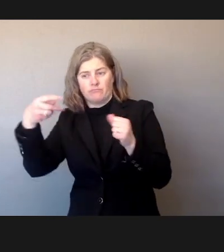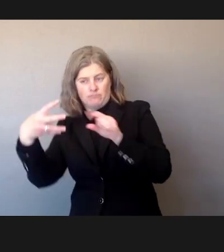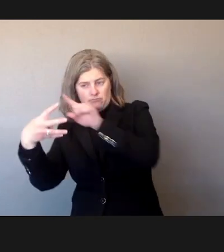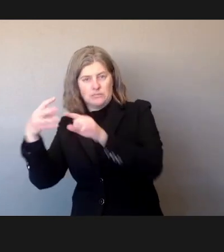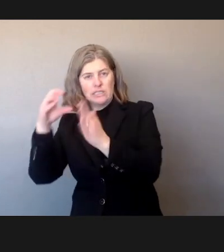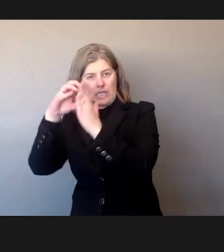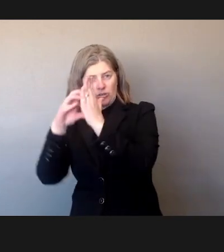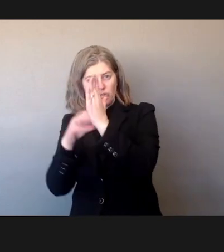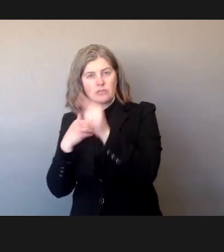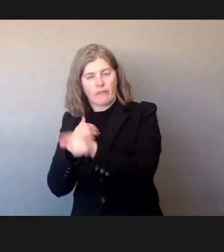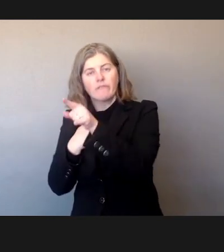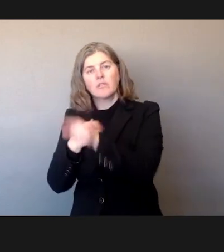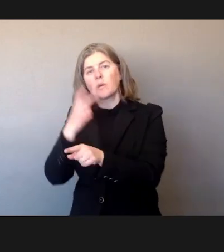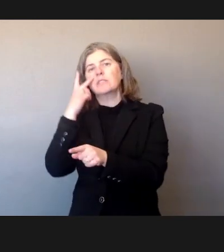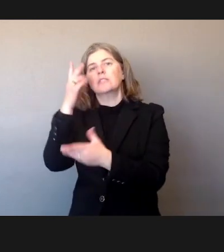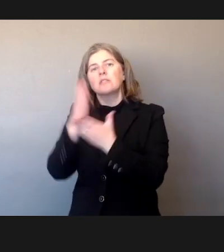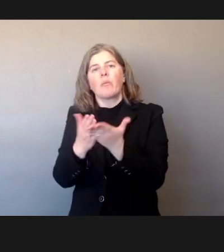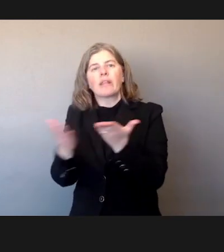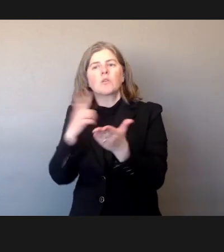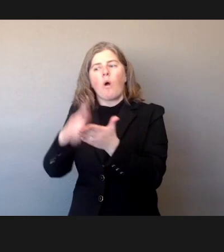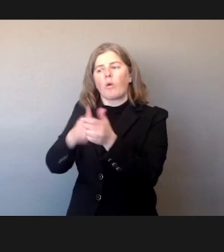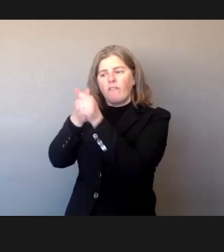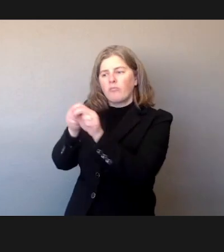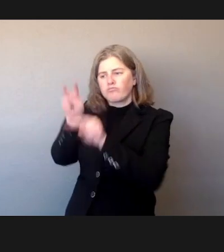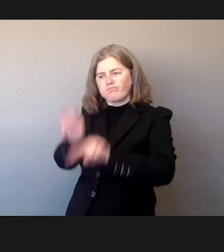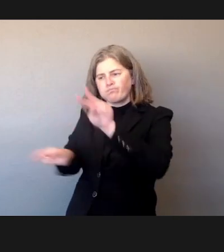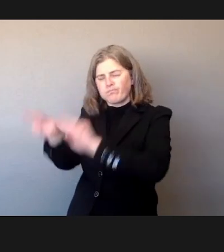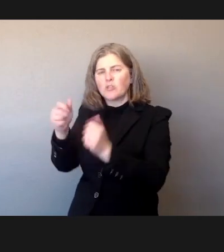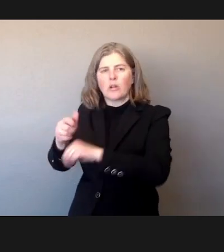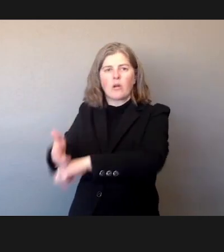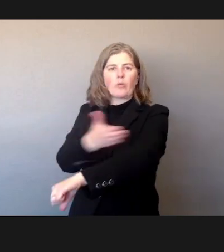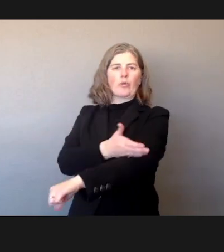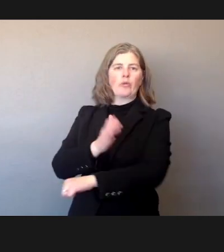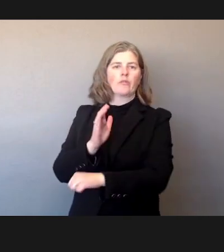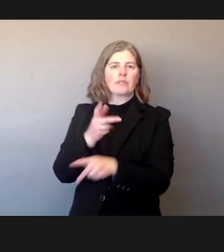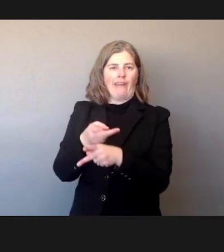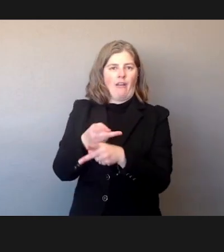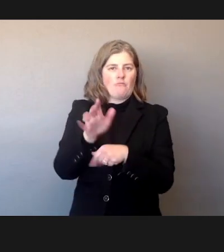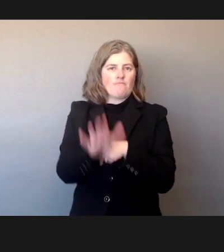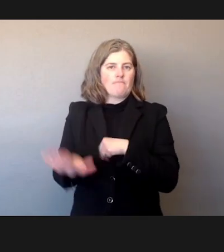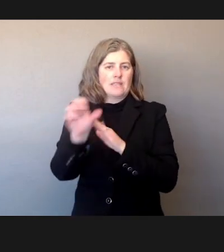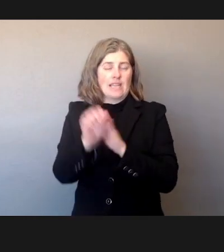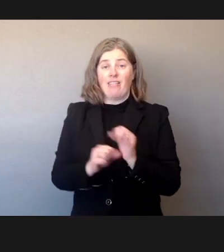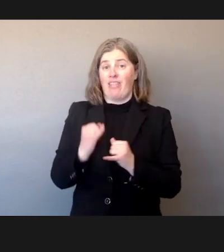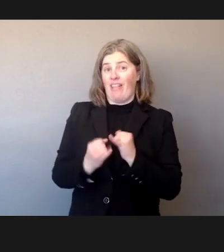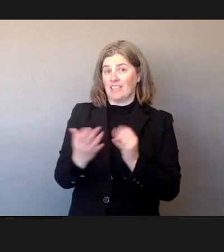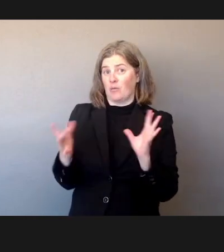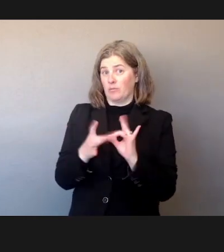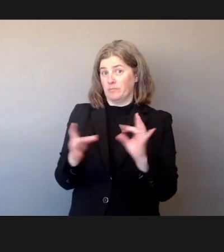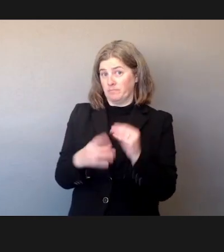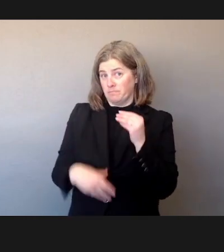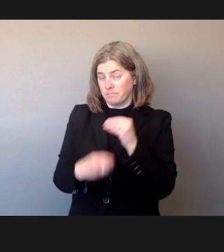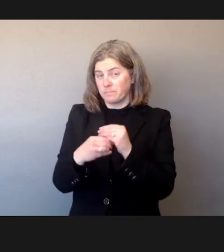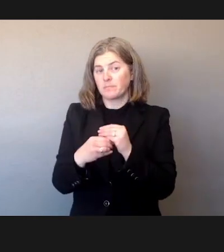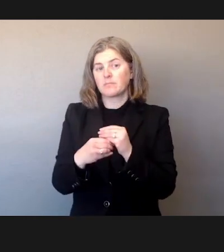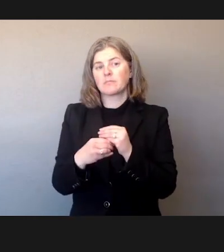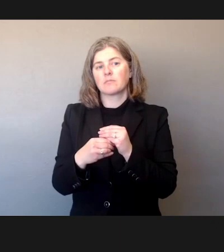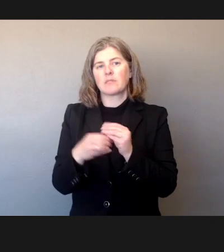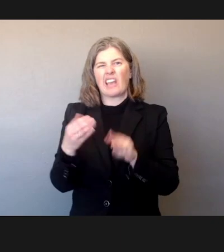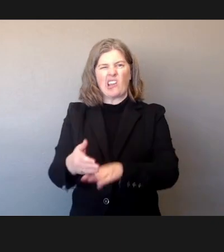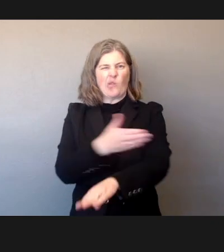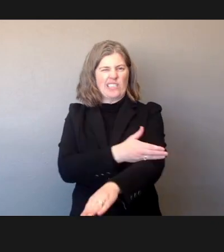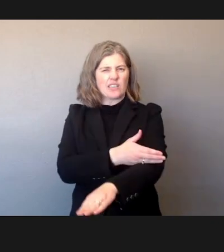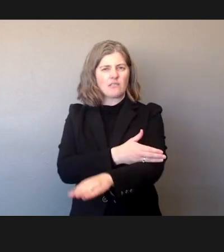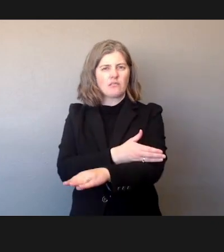sections. You can see some of the things we're following as we're trying to improve care in the state. Last thing I will say, in addition to increasing the